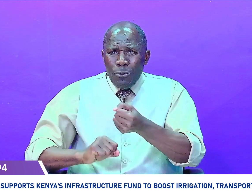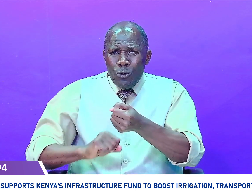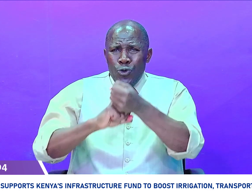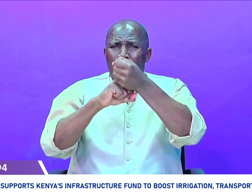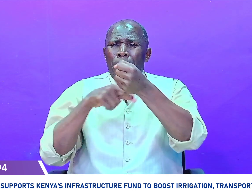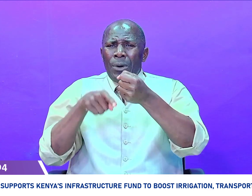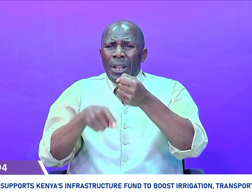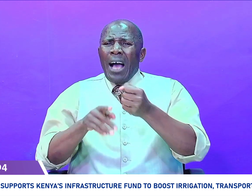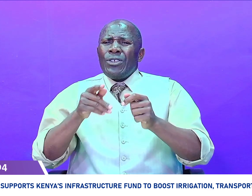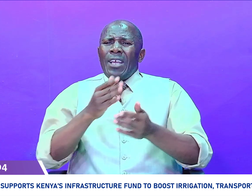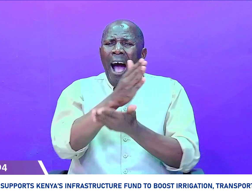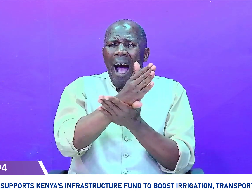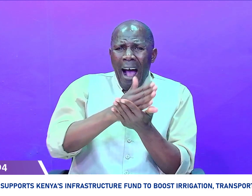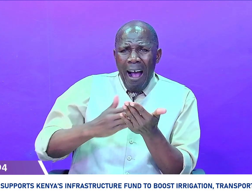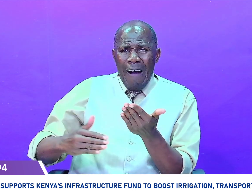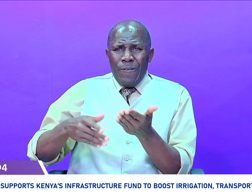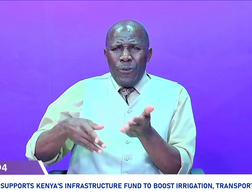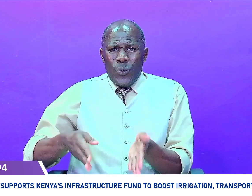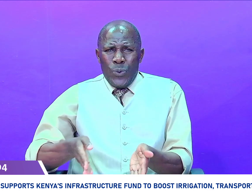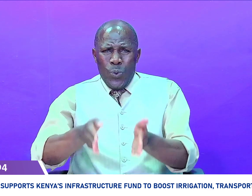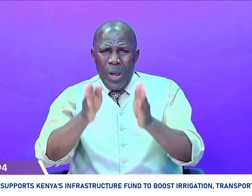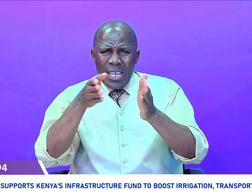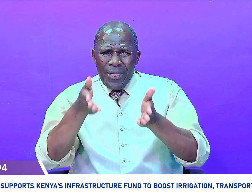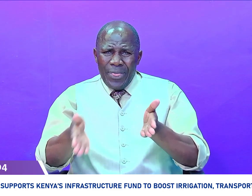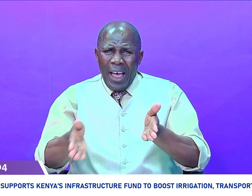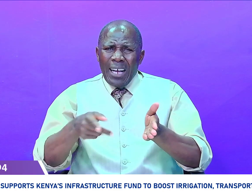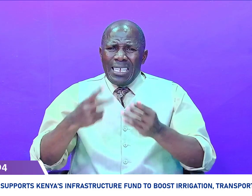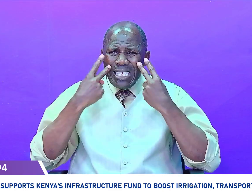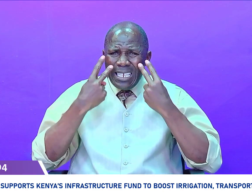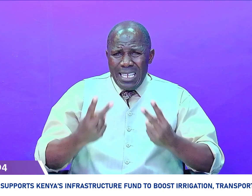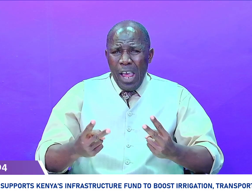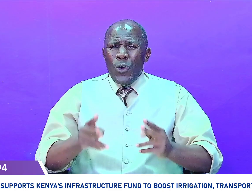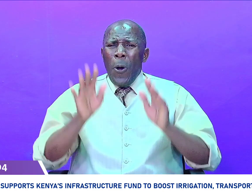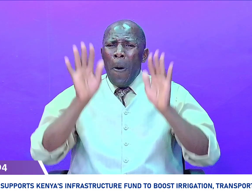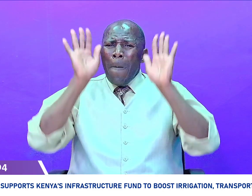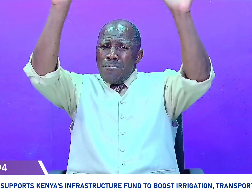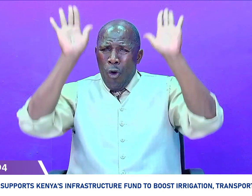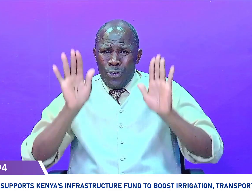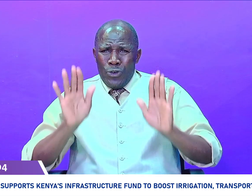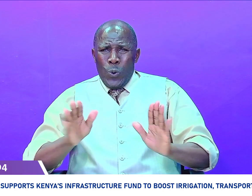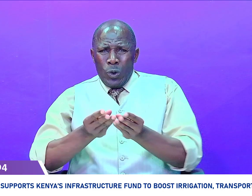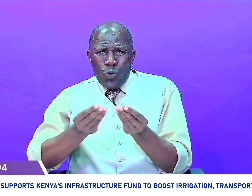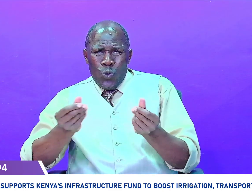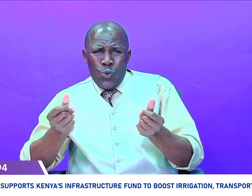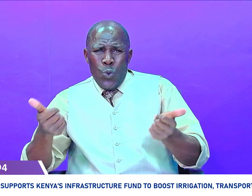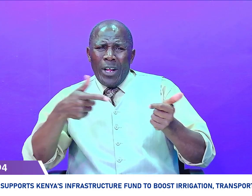With 85% of the country classified as arid and semi-arid, irrigation is seen as the